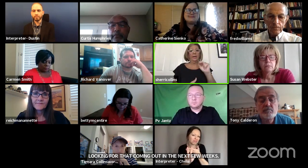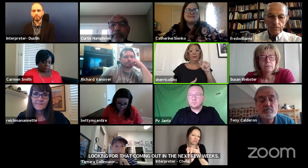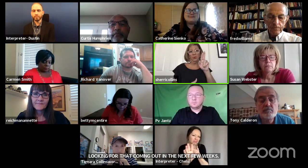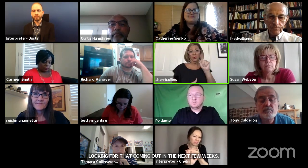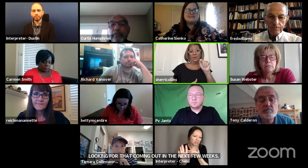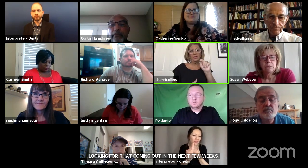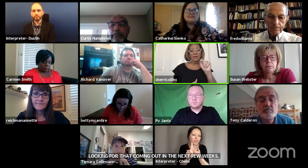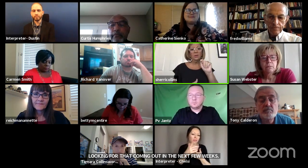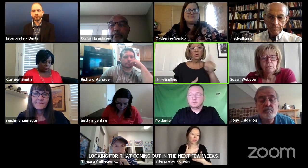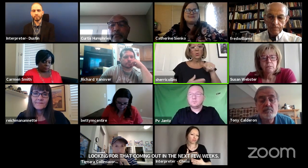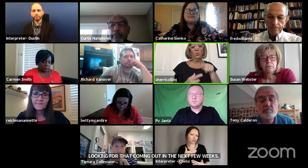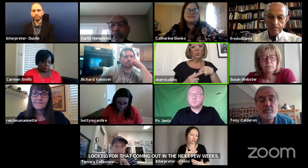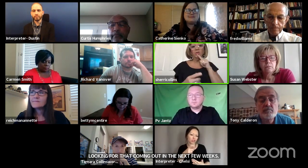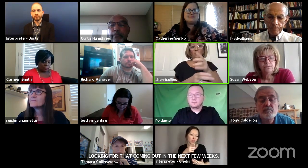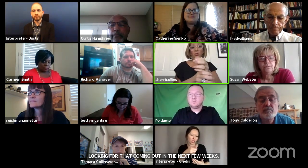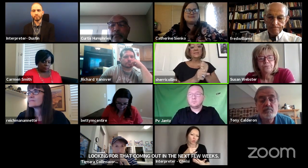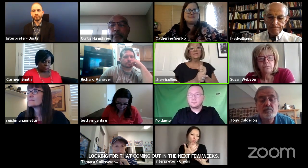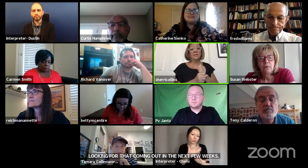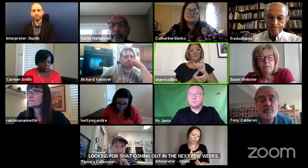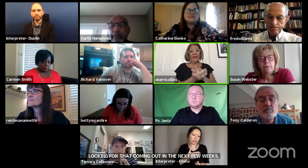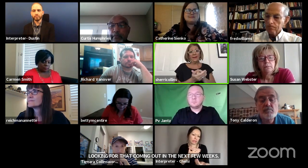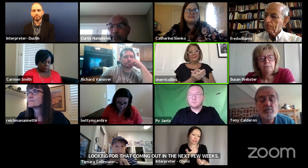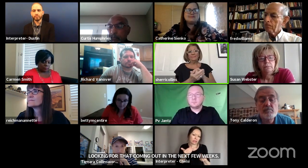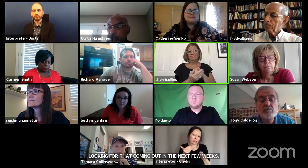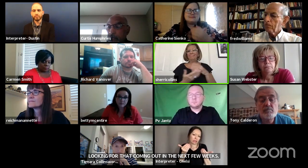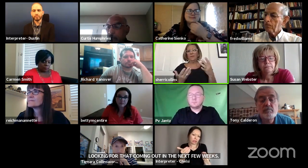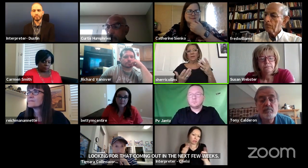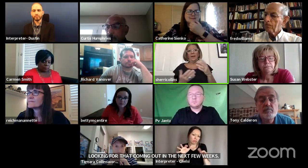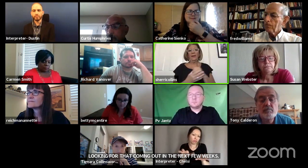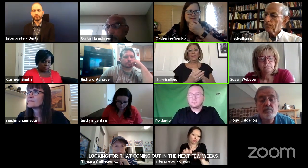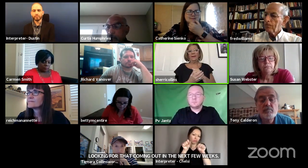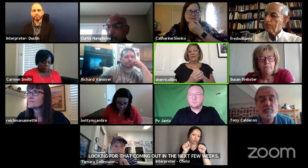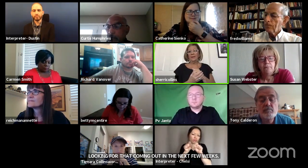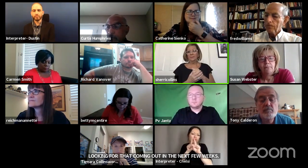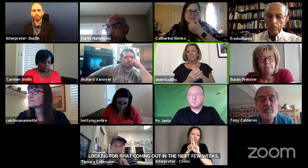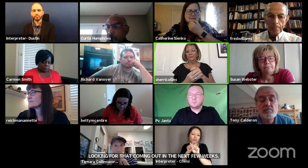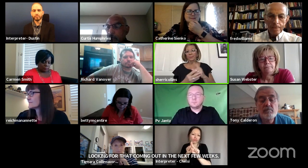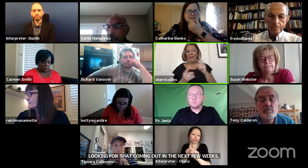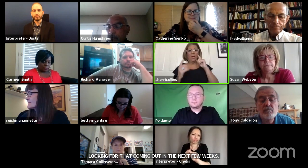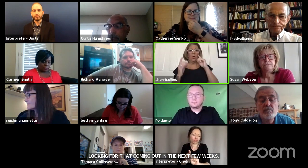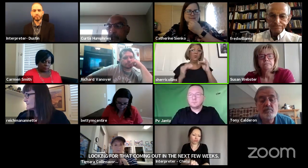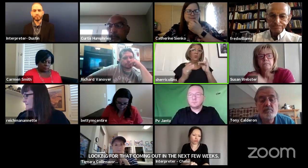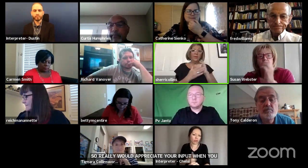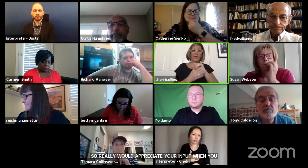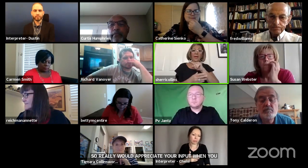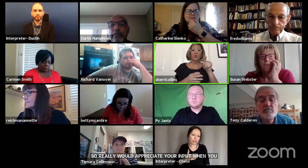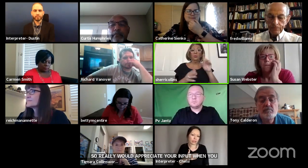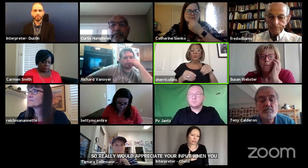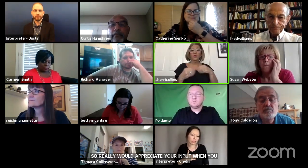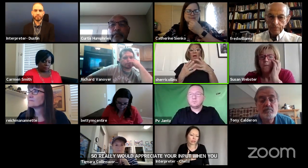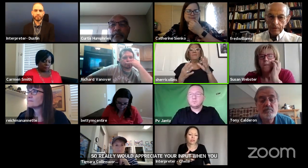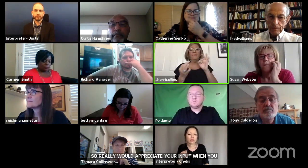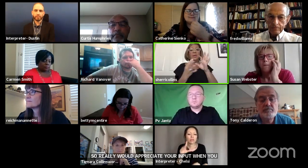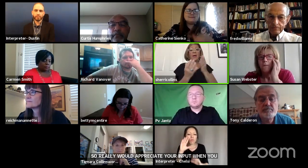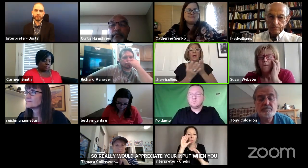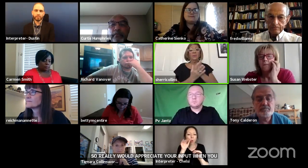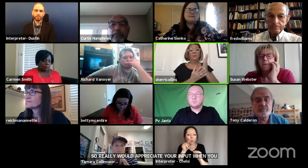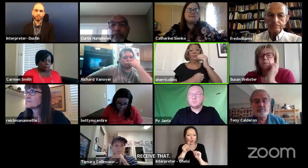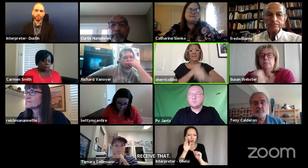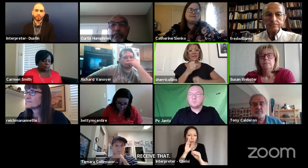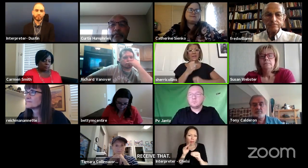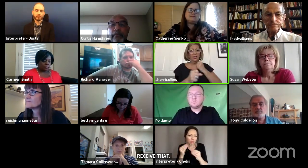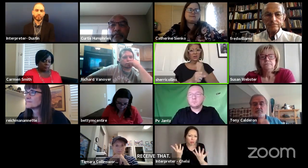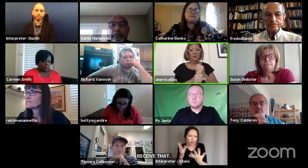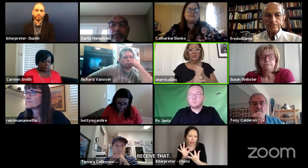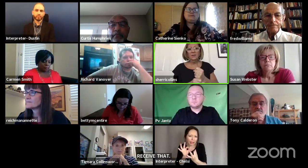your input when you receive that. And I mean, hopefully that you provide feedback